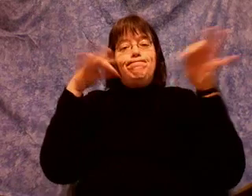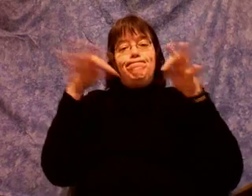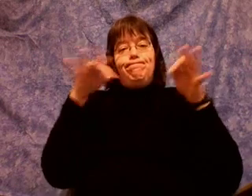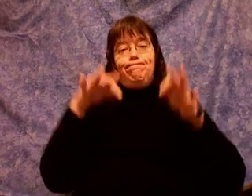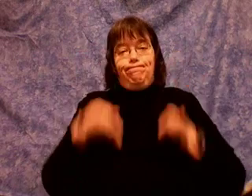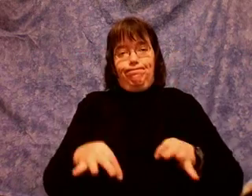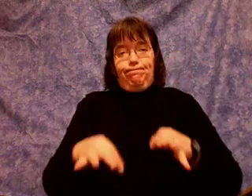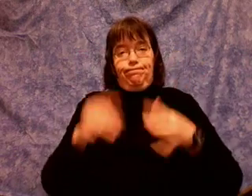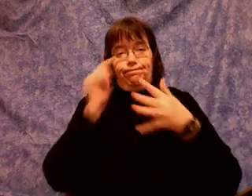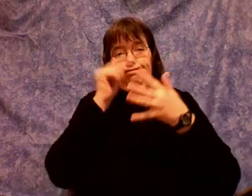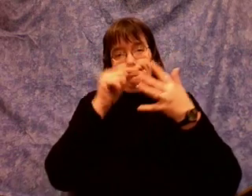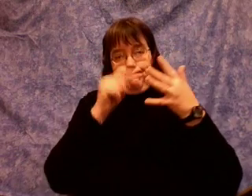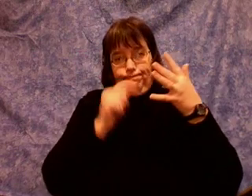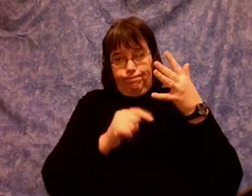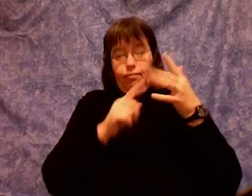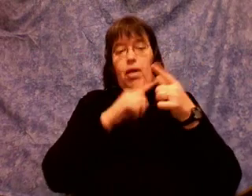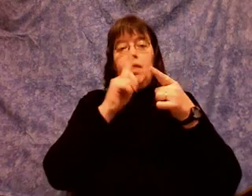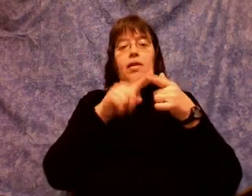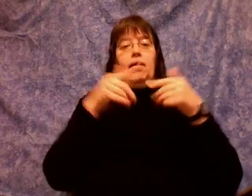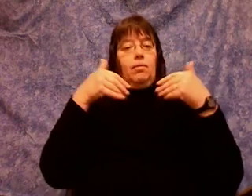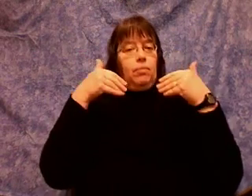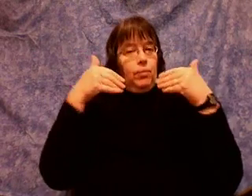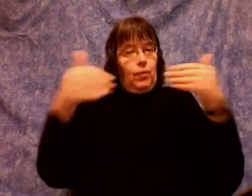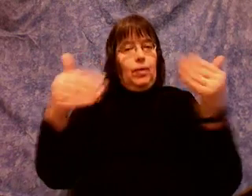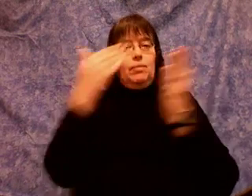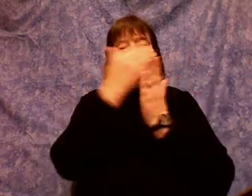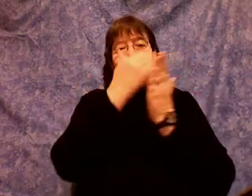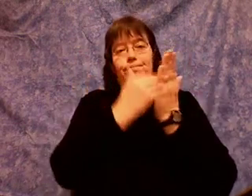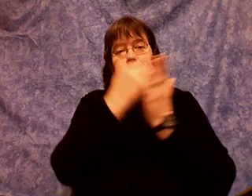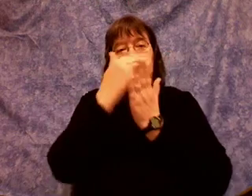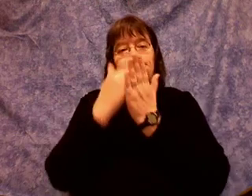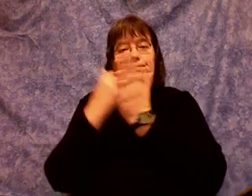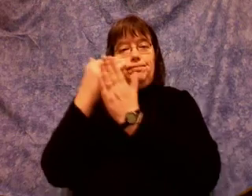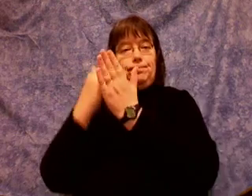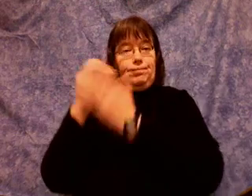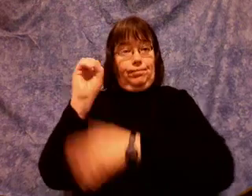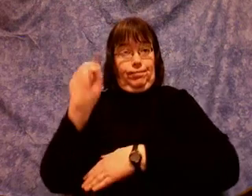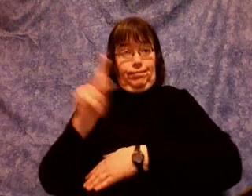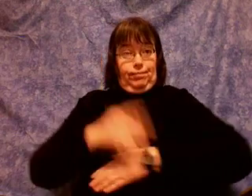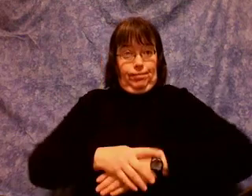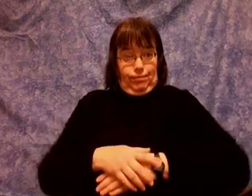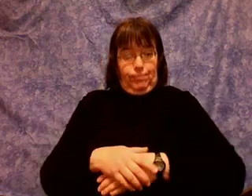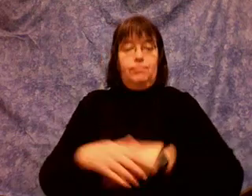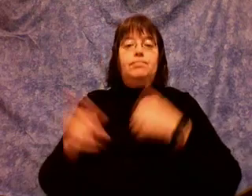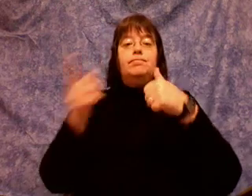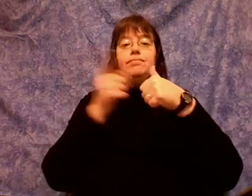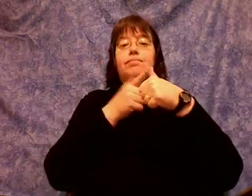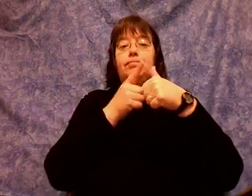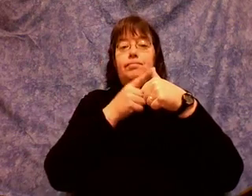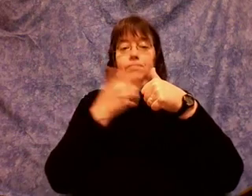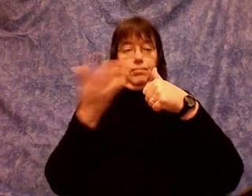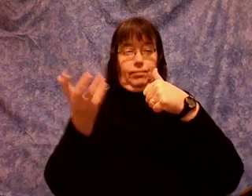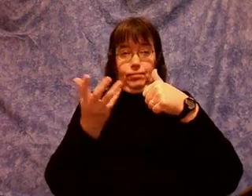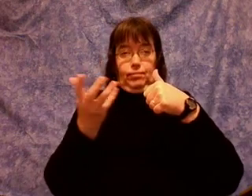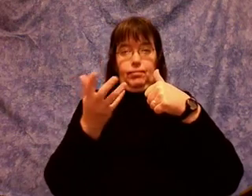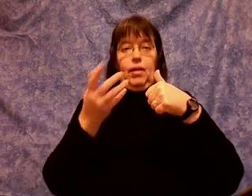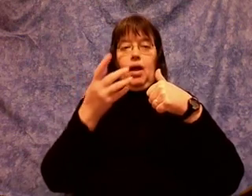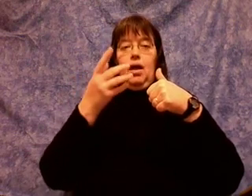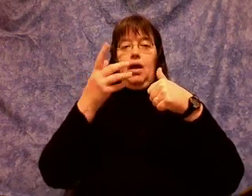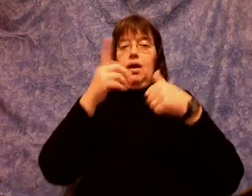different. What I mean by that is there are several parts that I will go into now and explain to